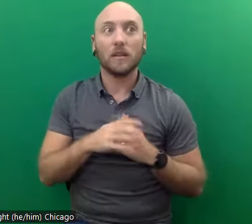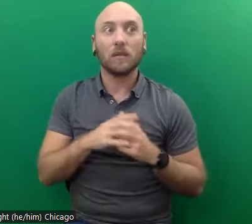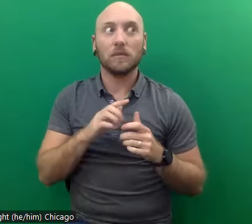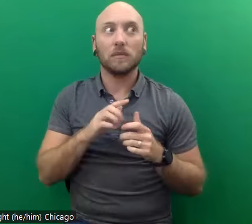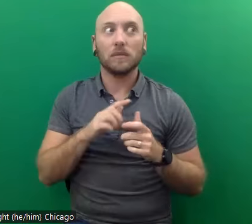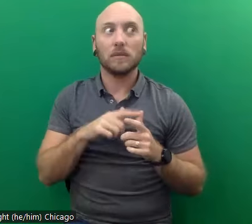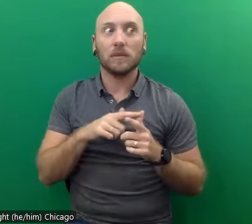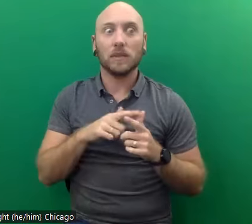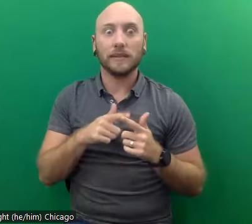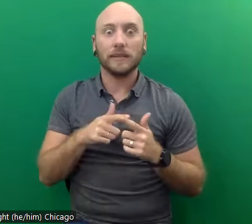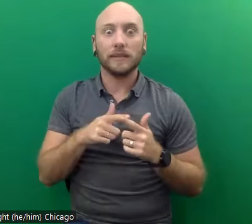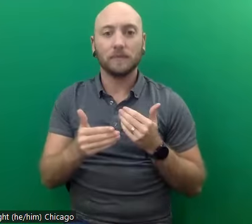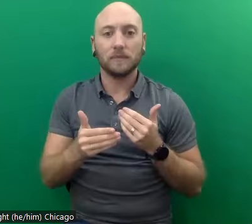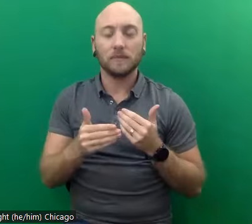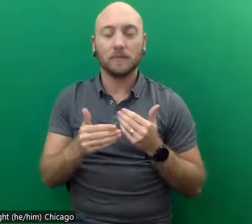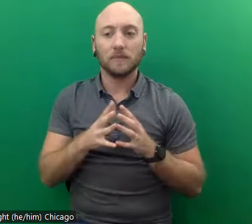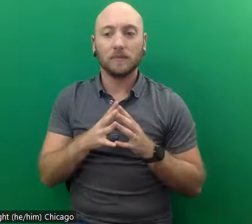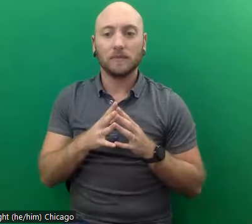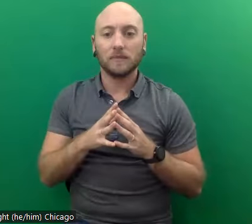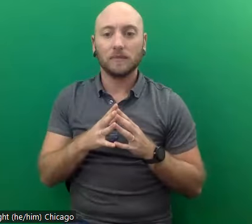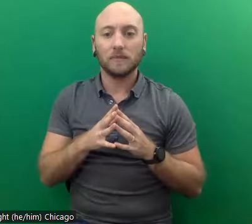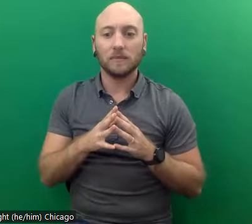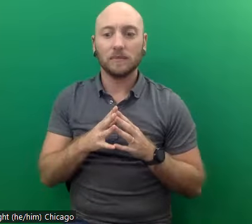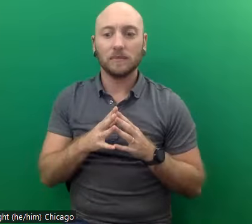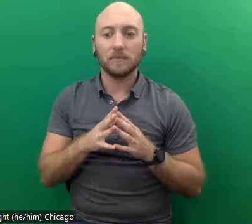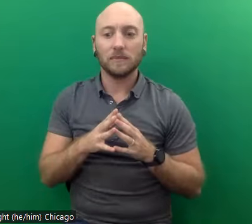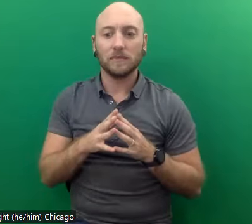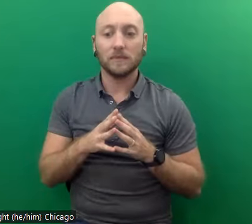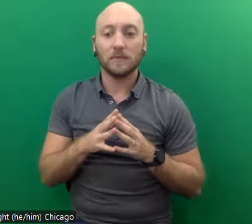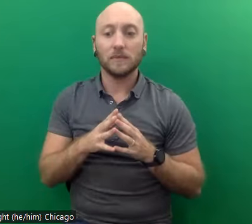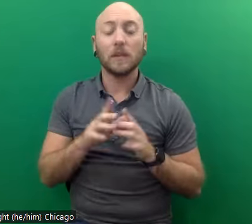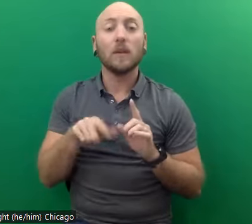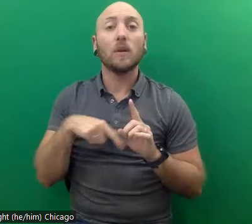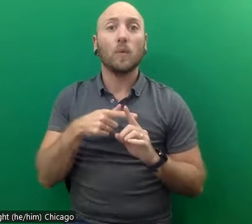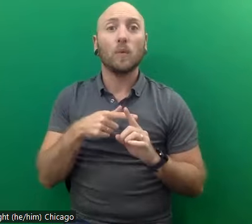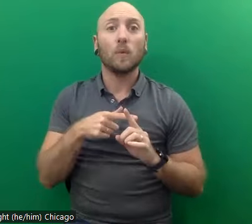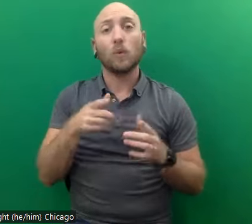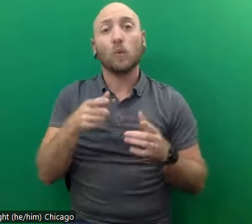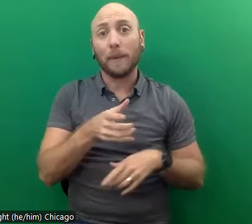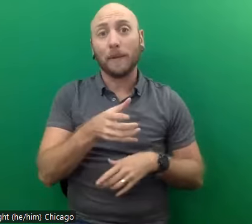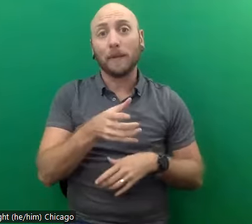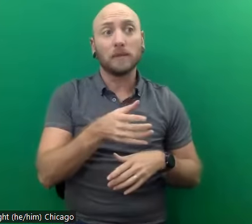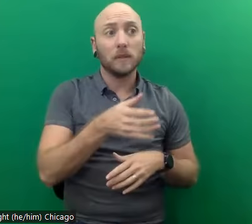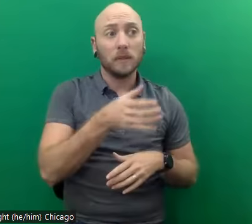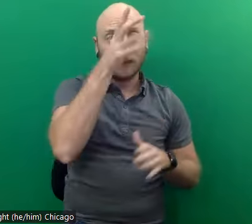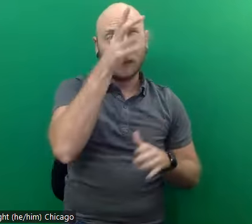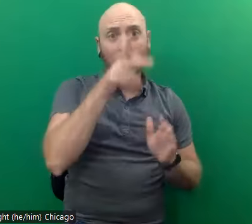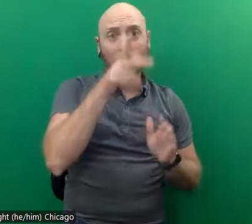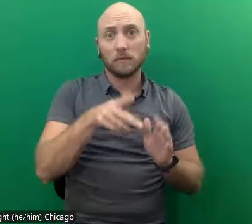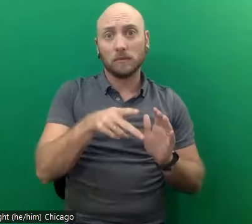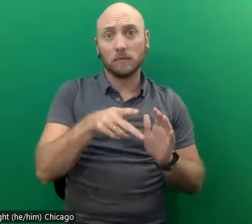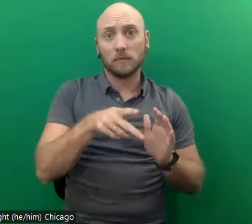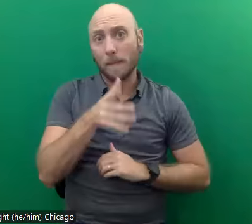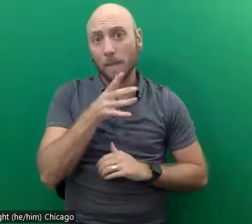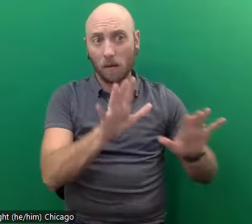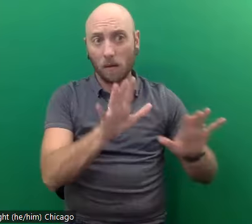I didn't leave my room that I was given when my aunt and uncle took me, my brother and sister in. The only time I would leave that room